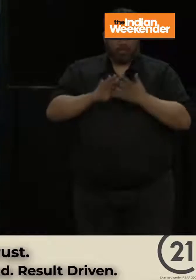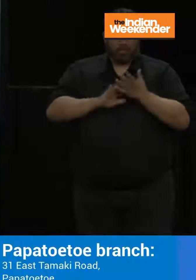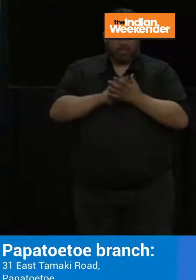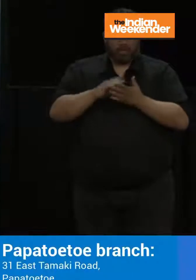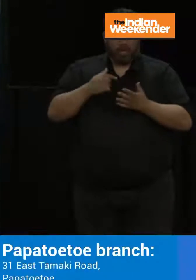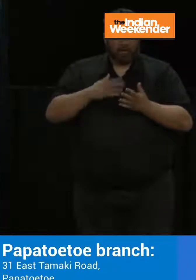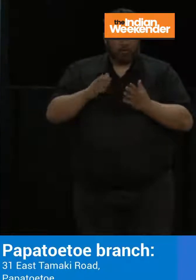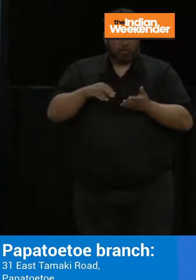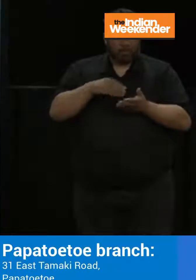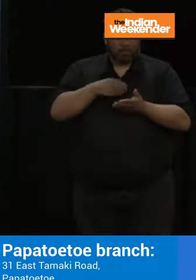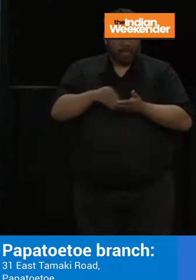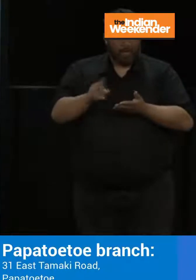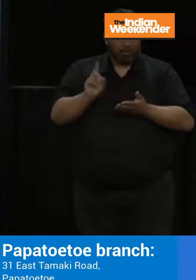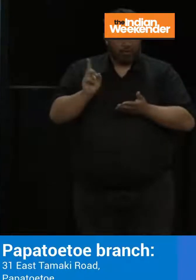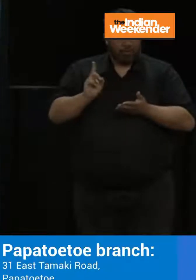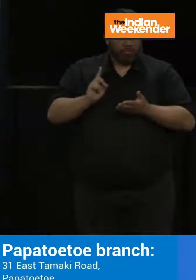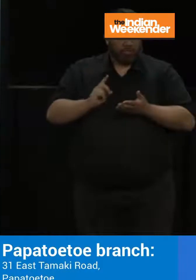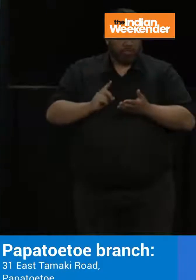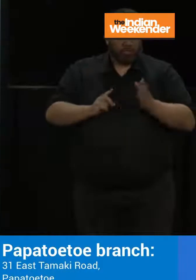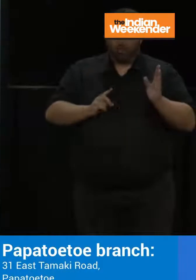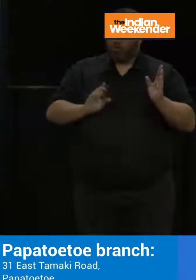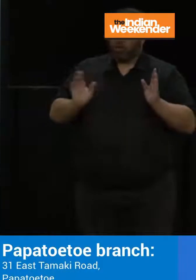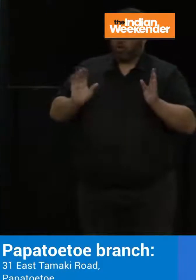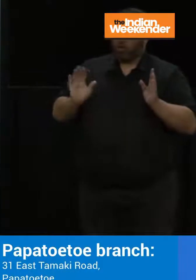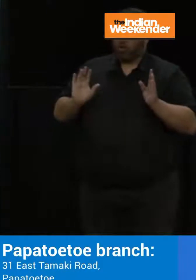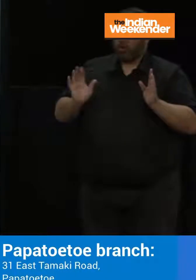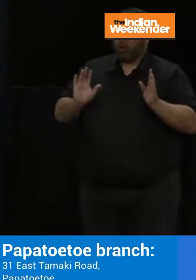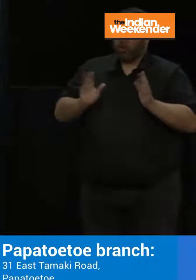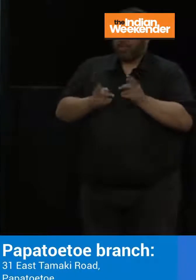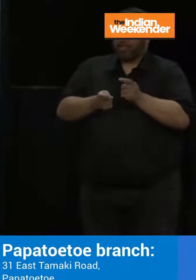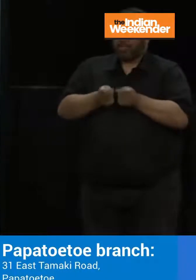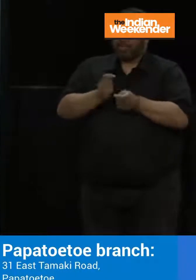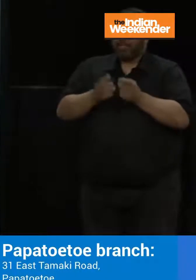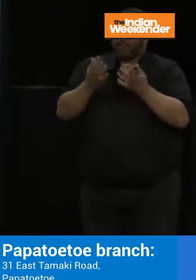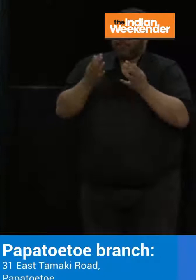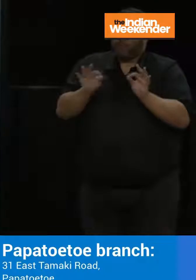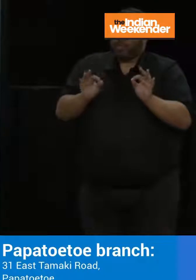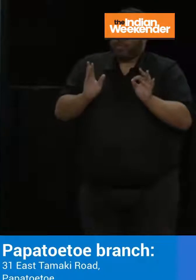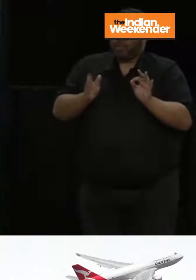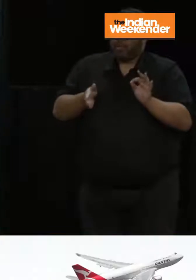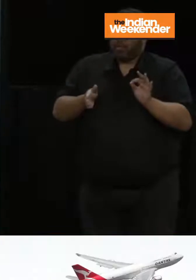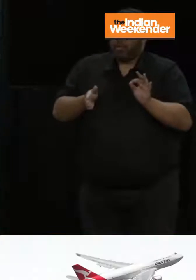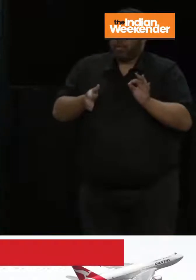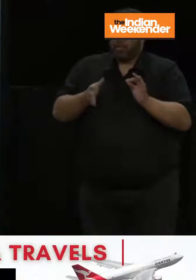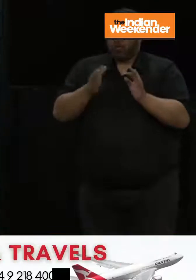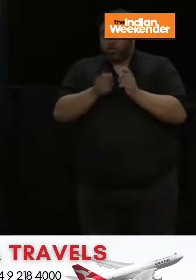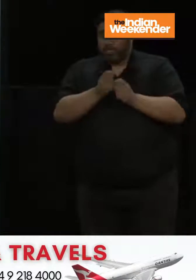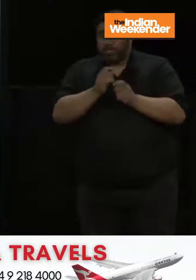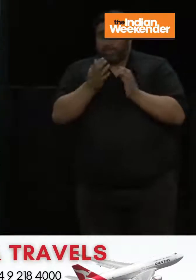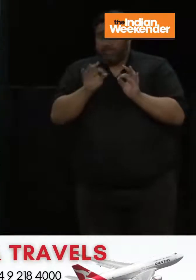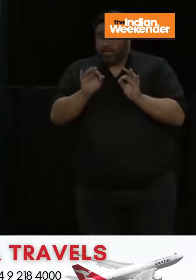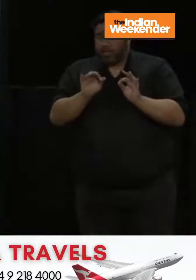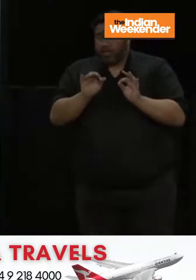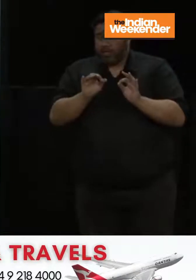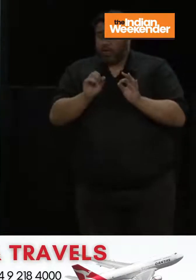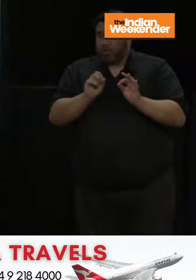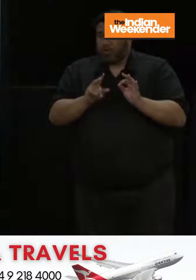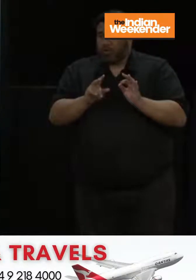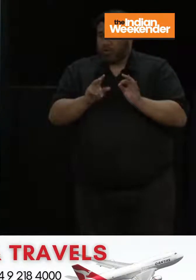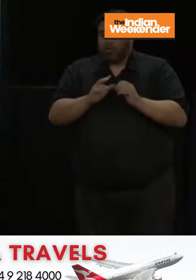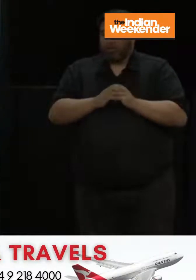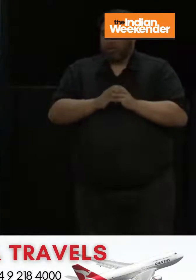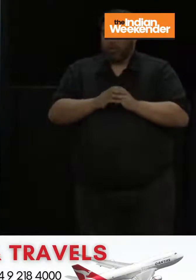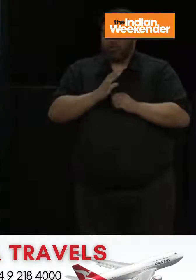for that? No, I don't think so. Yeah. At the moment, testing is At the moment, free. testing's still free. Yep. Testing will be free, so it won't be any like the one